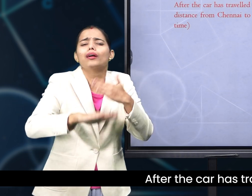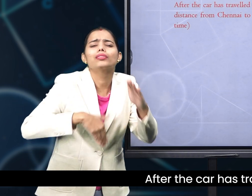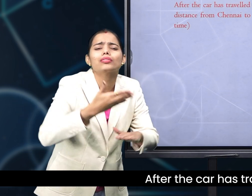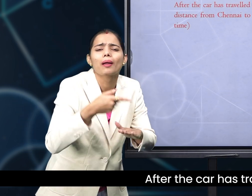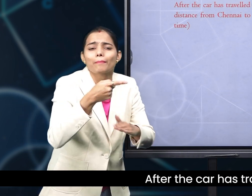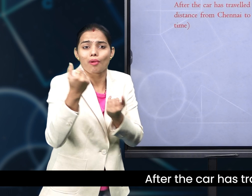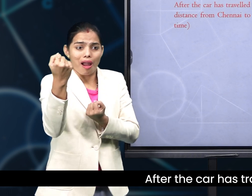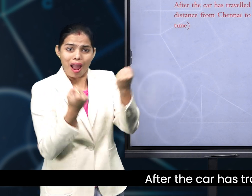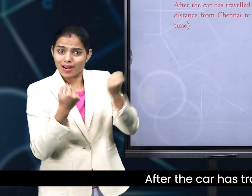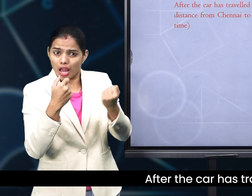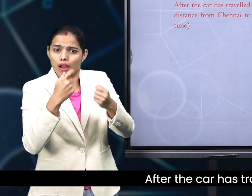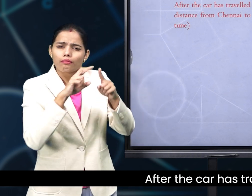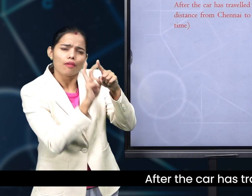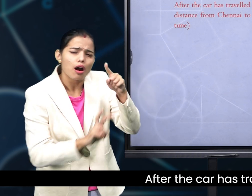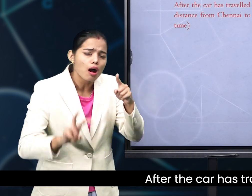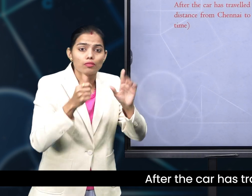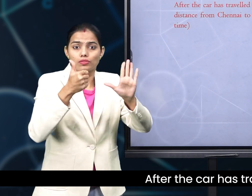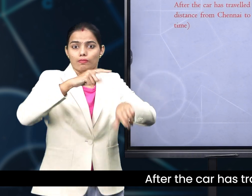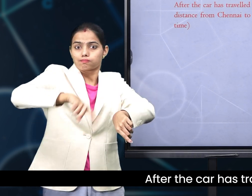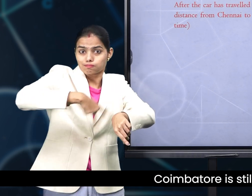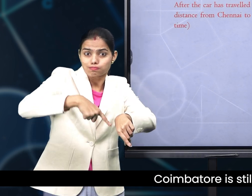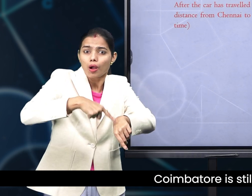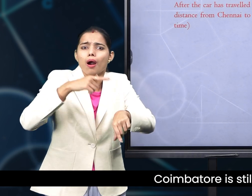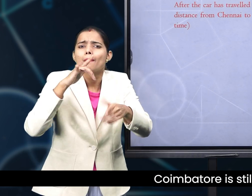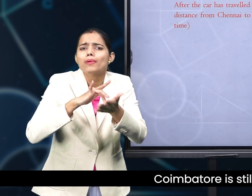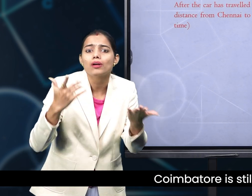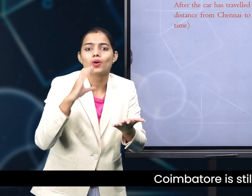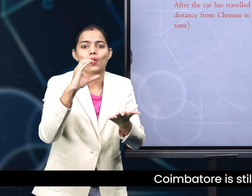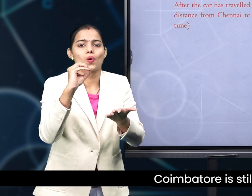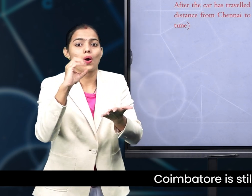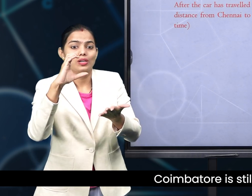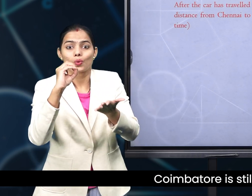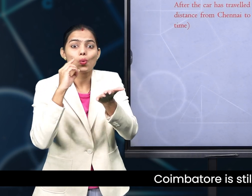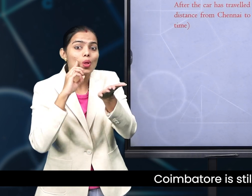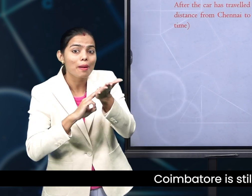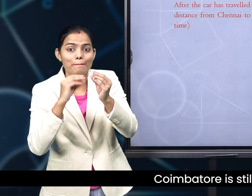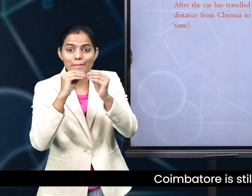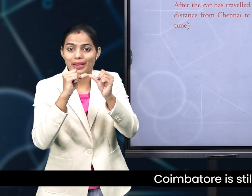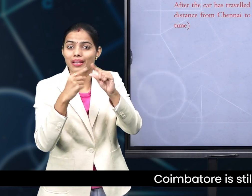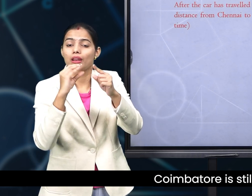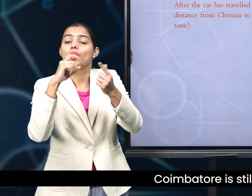After the car has travelled 6 hours, Coimbatore is still 50 km away.